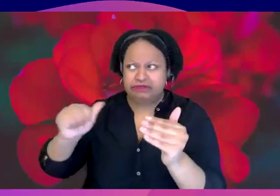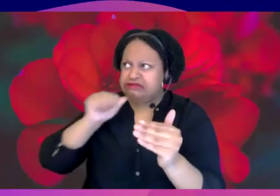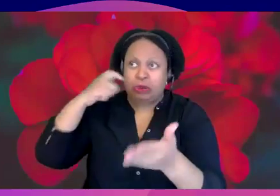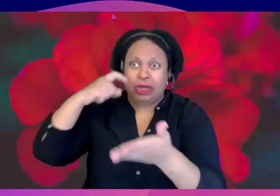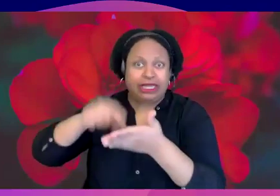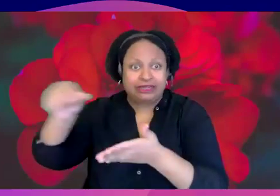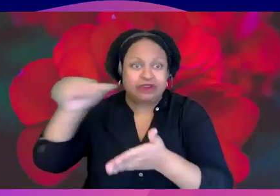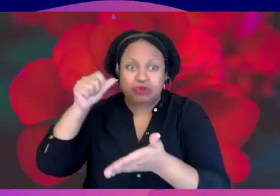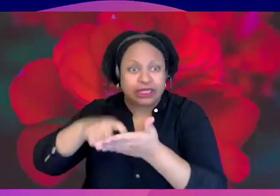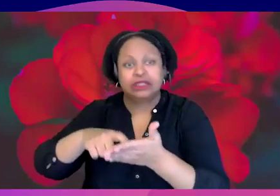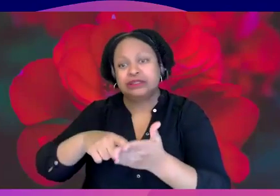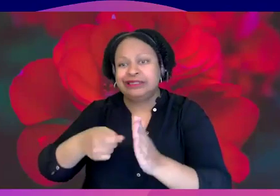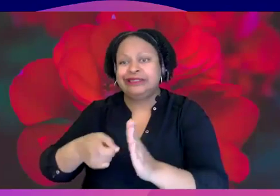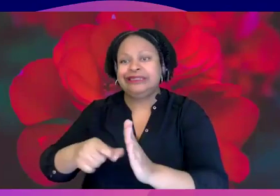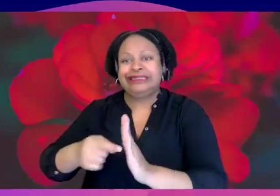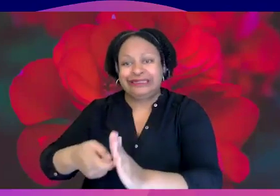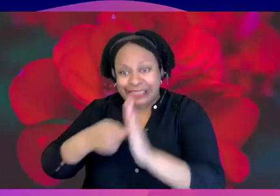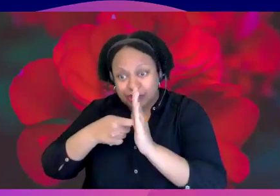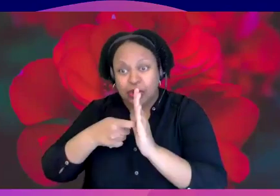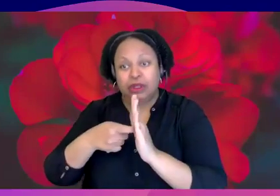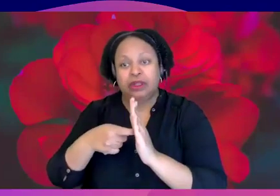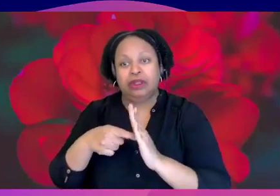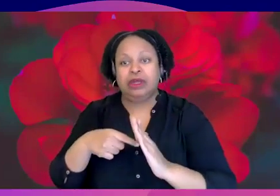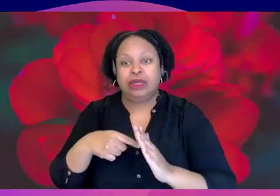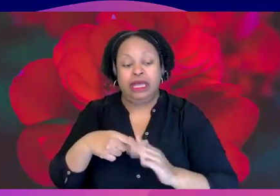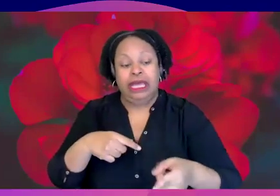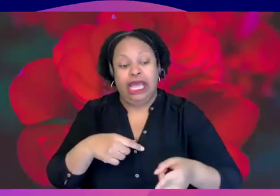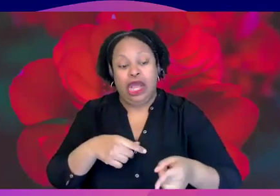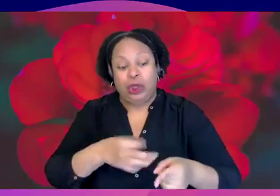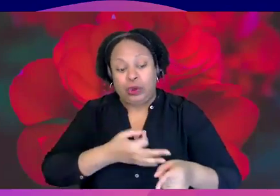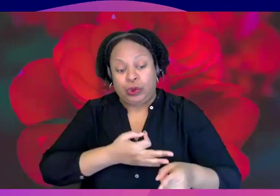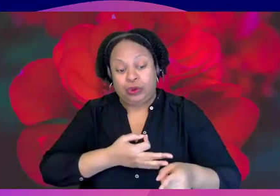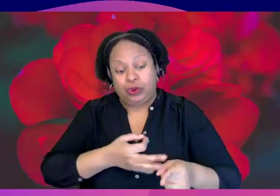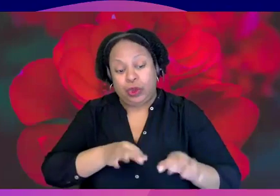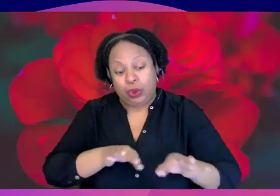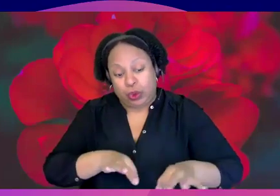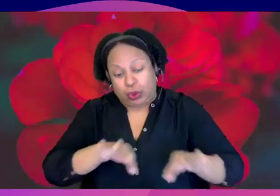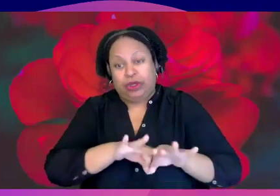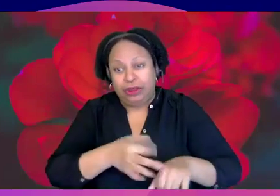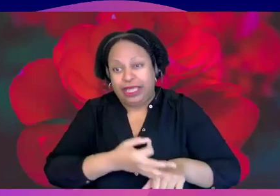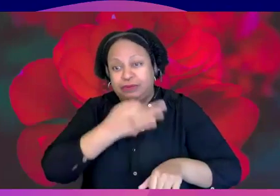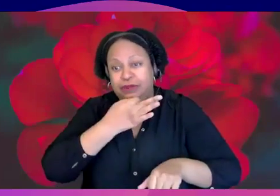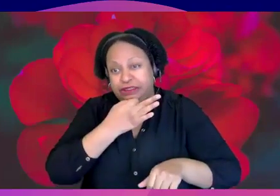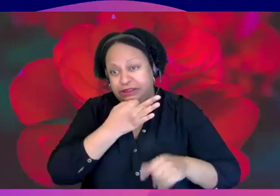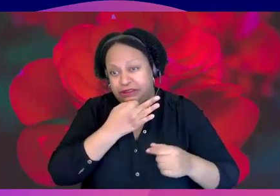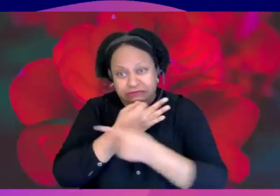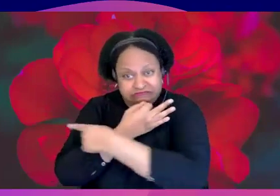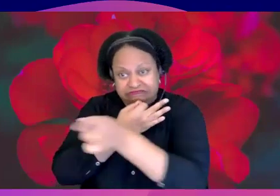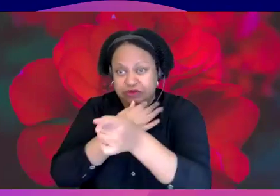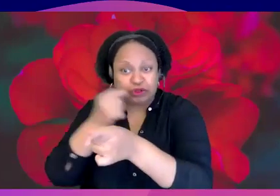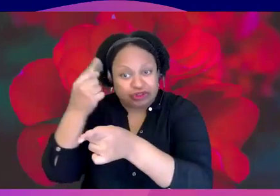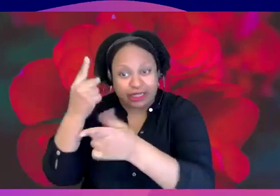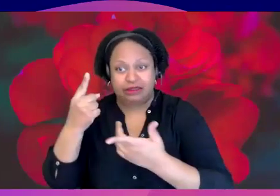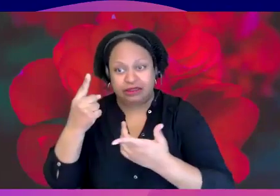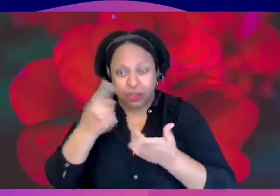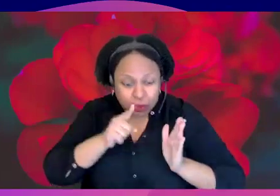essential, nor is the critical expertise of workers known or understood, despite the efforts of researchers and advocates providing ample